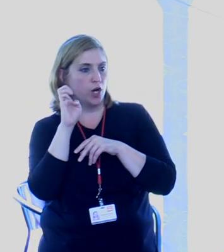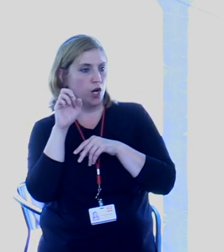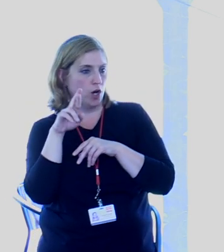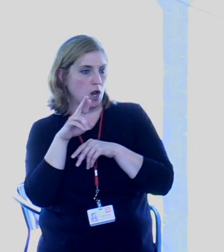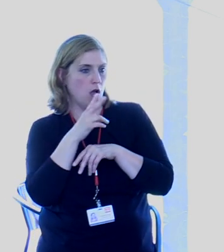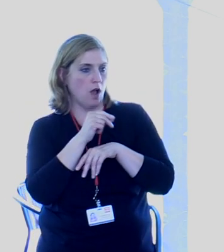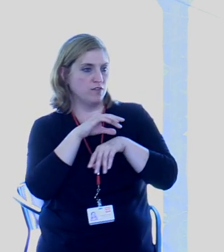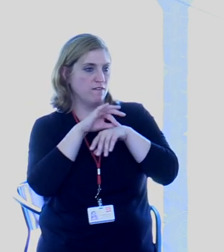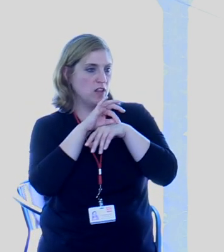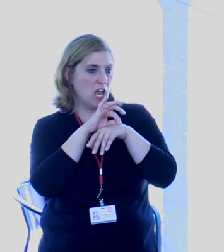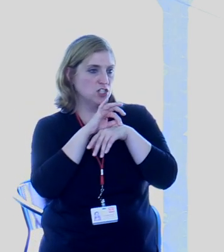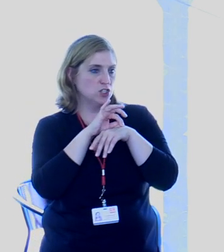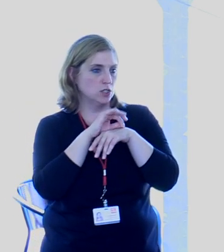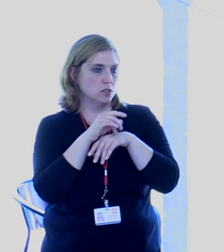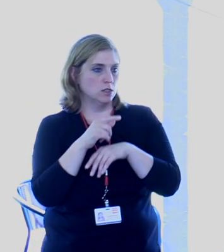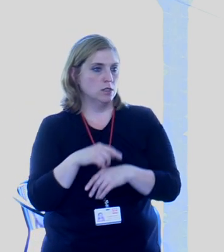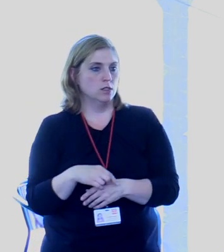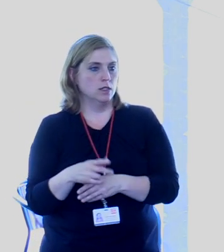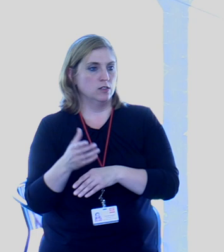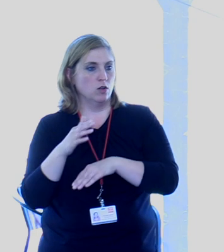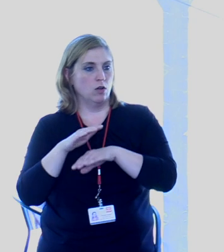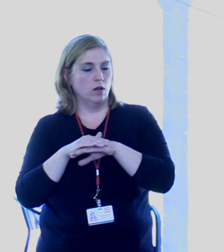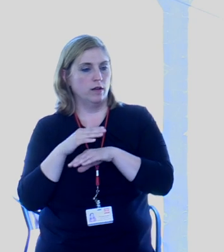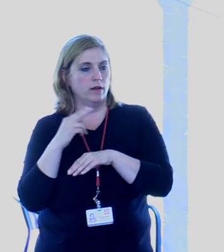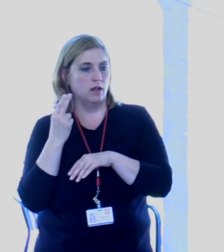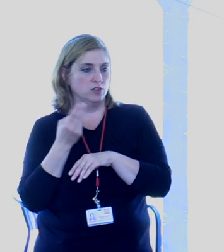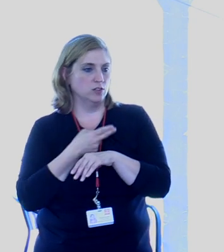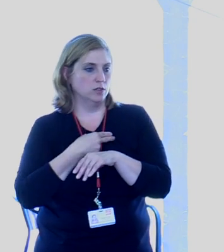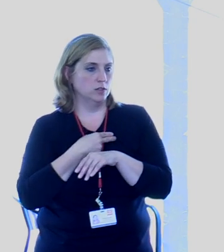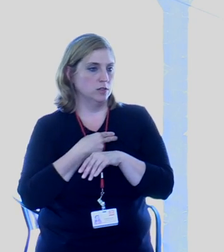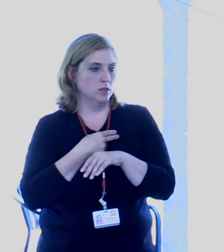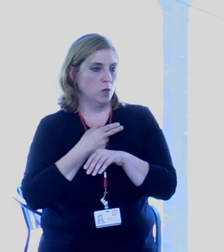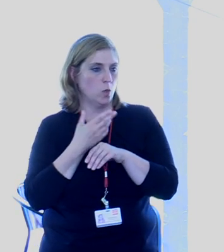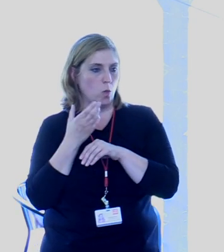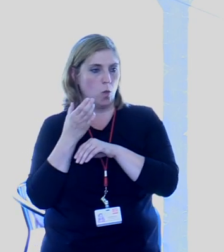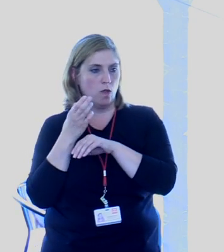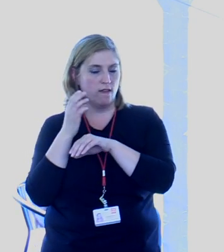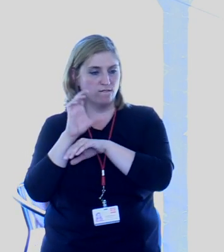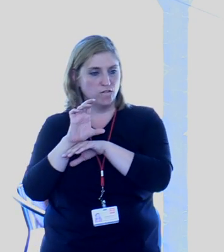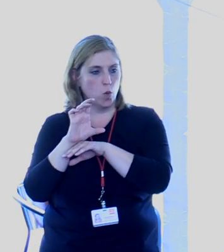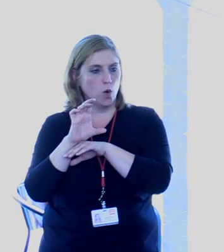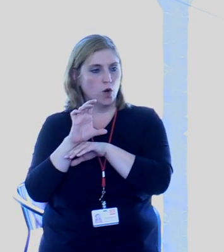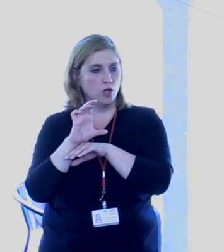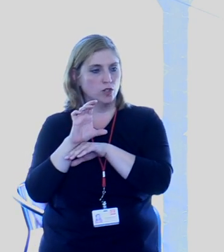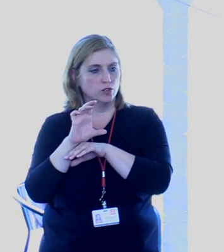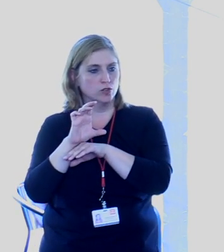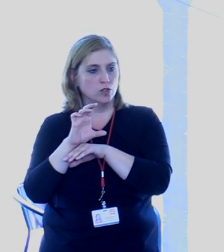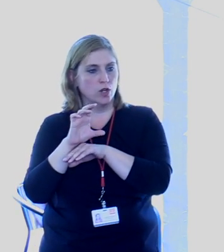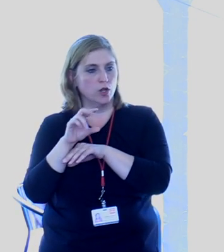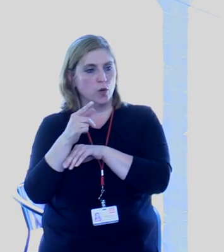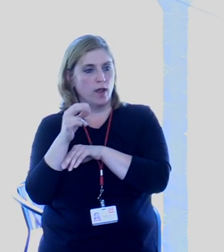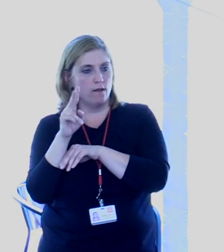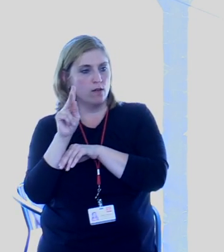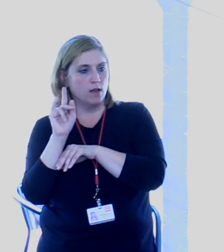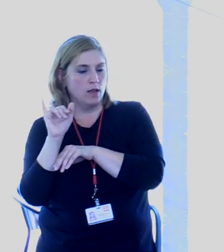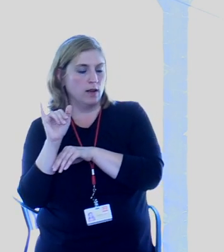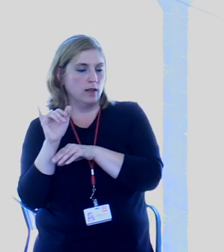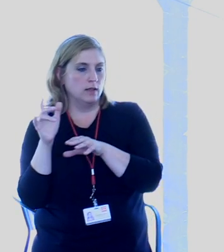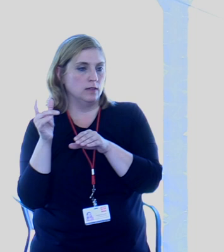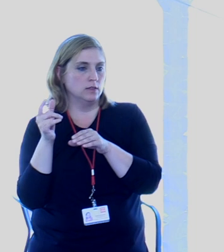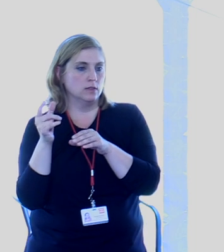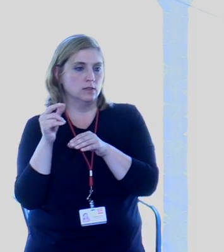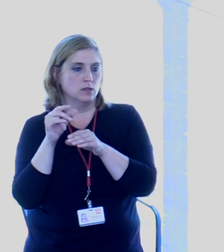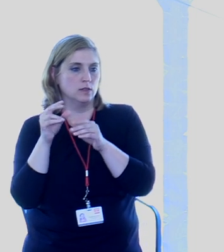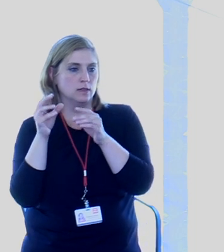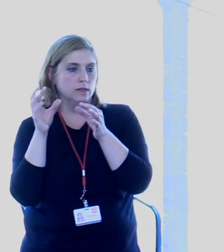flesh, which heaves upon us, okay, with a force and a gravity that makes it hard to mount to the skies